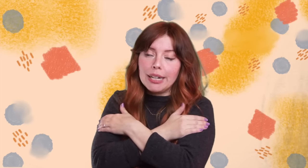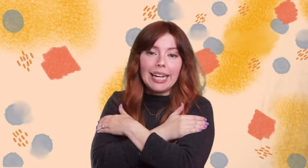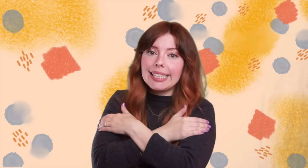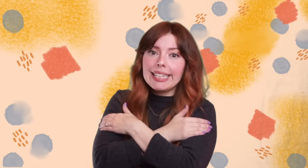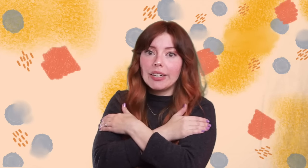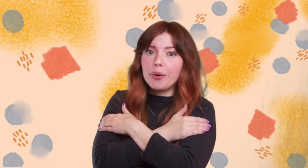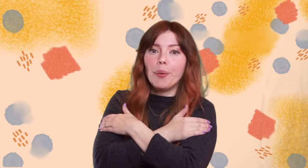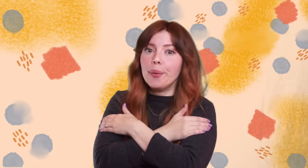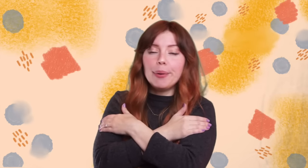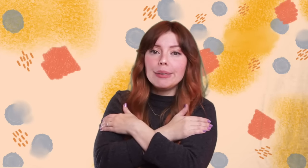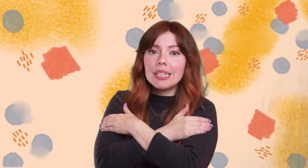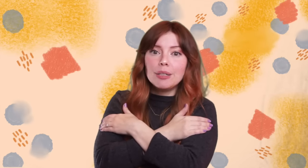Is it cold?